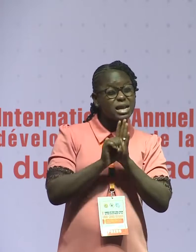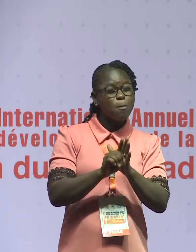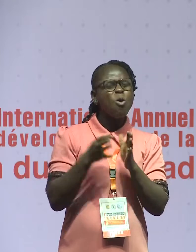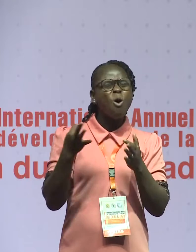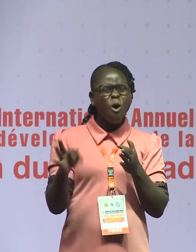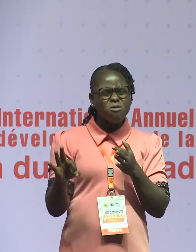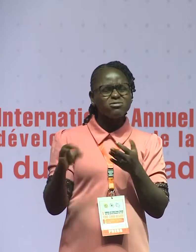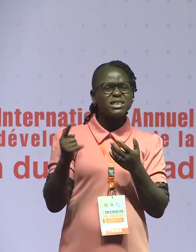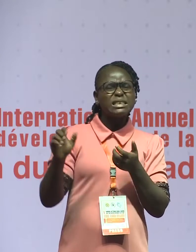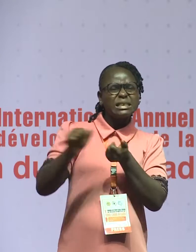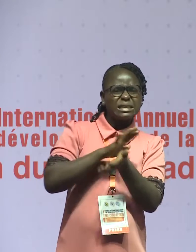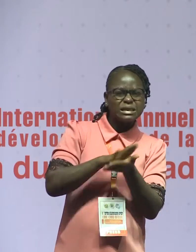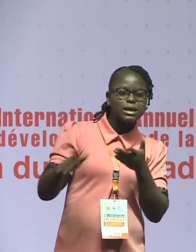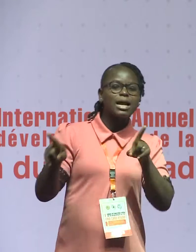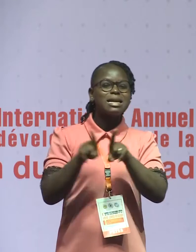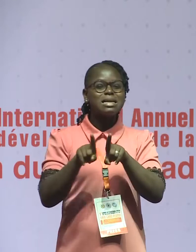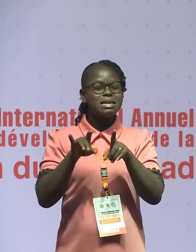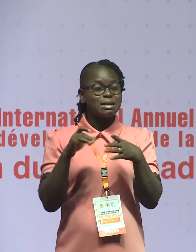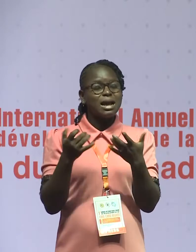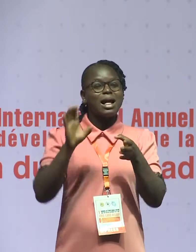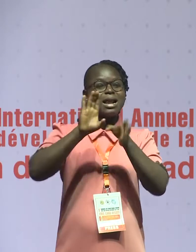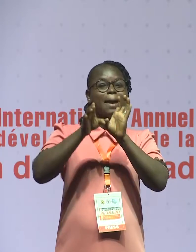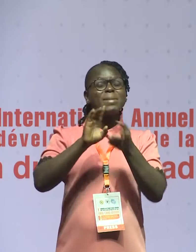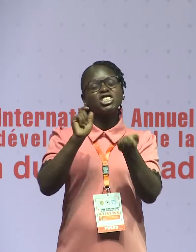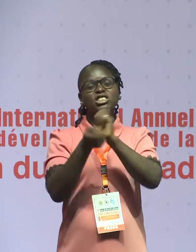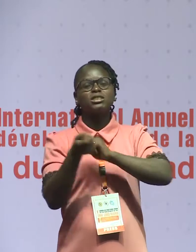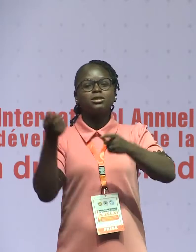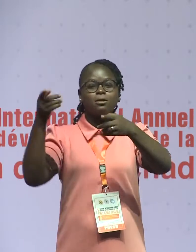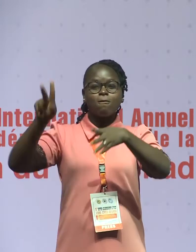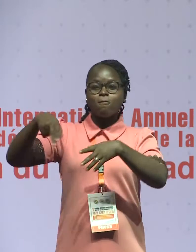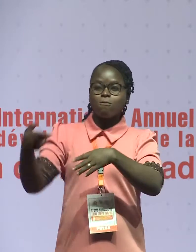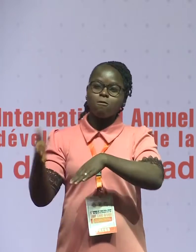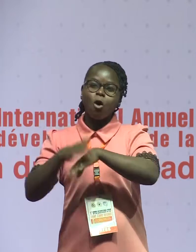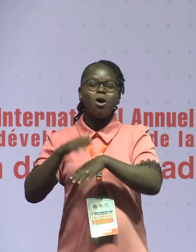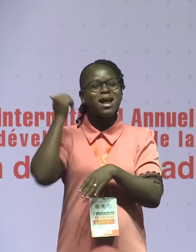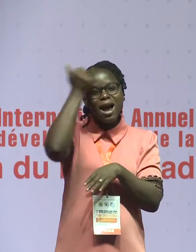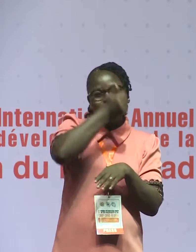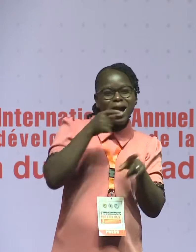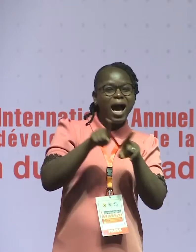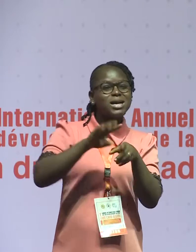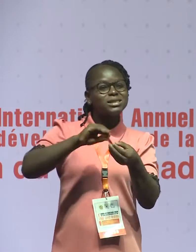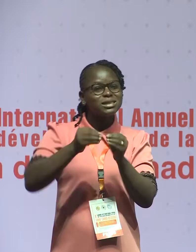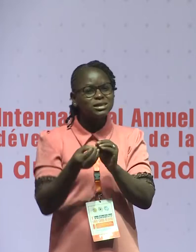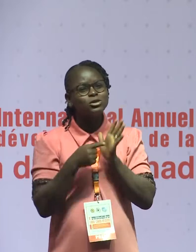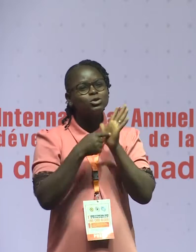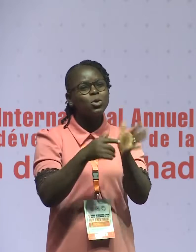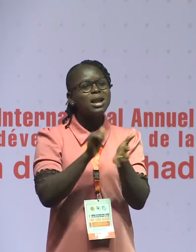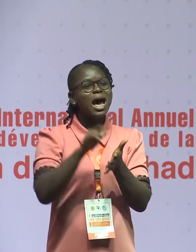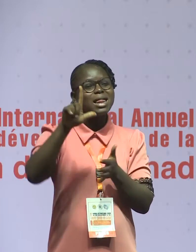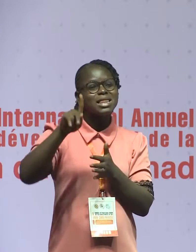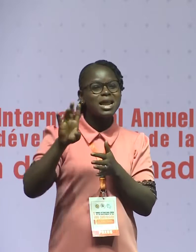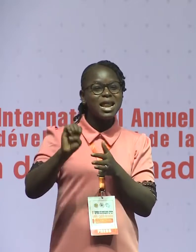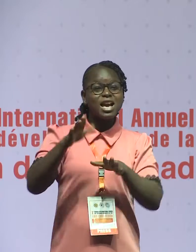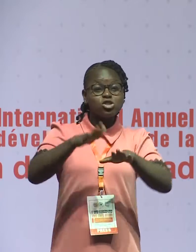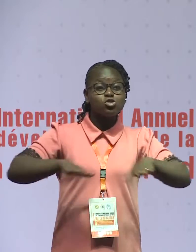that climate change is wreaking on Africa, as statistics indicate that the lake's surface area in the